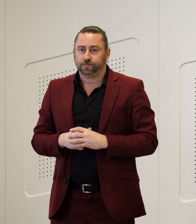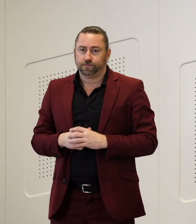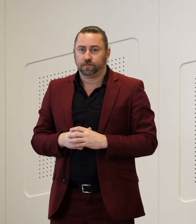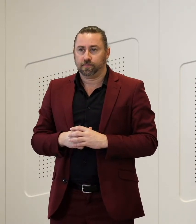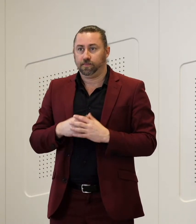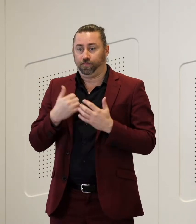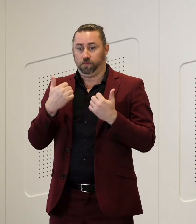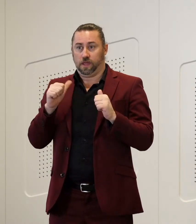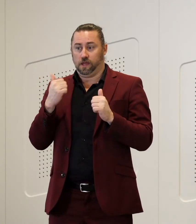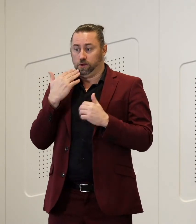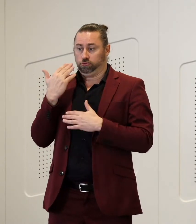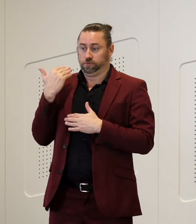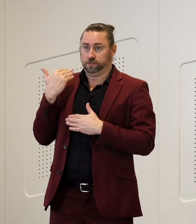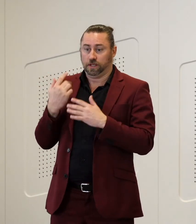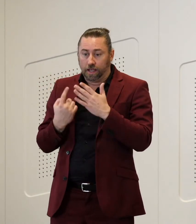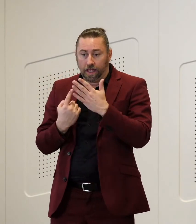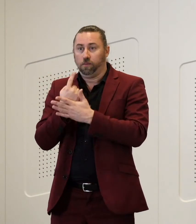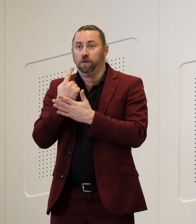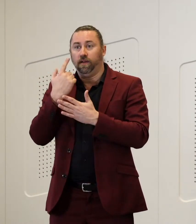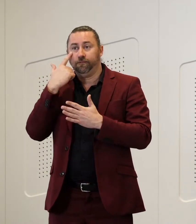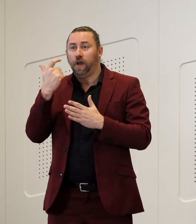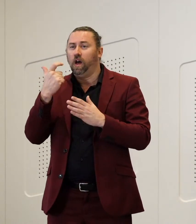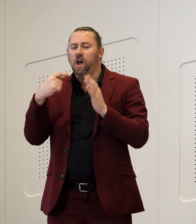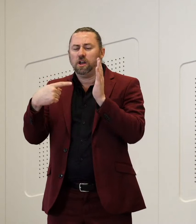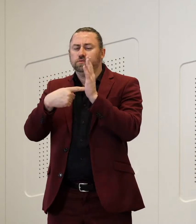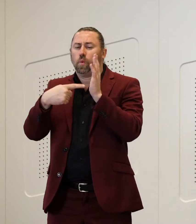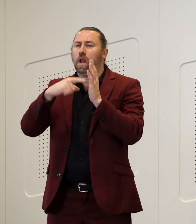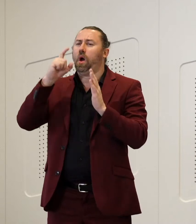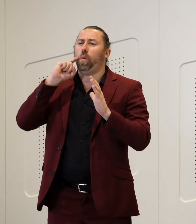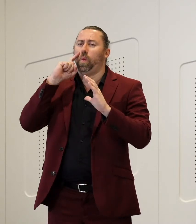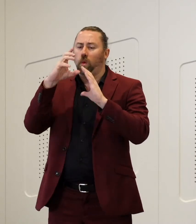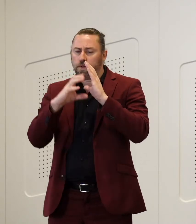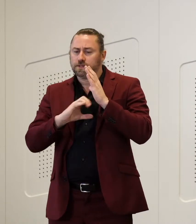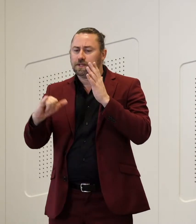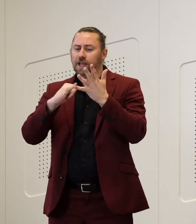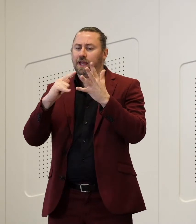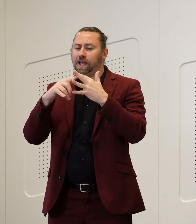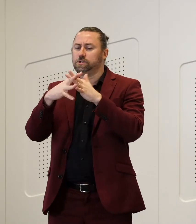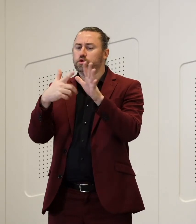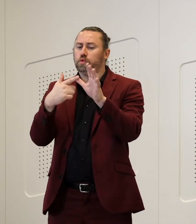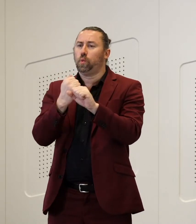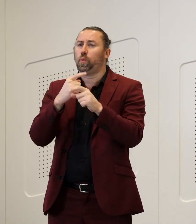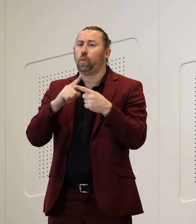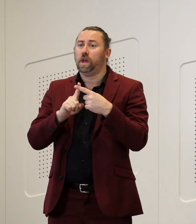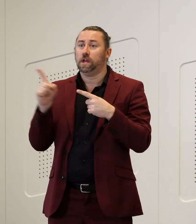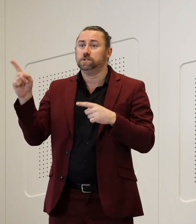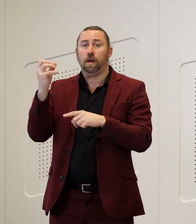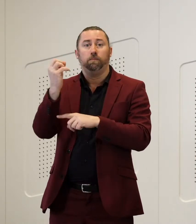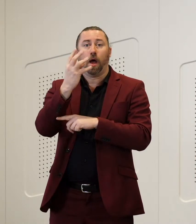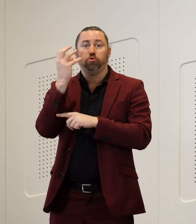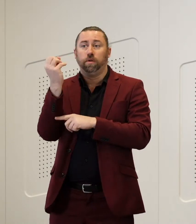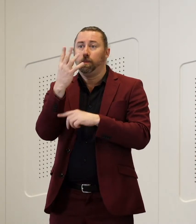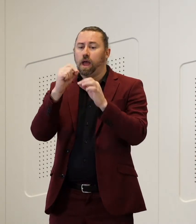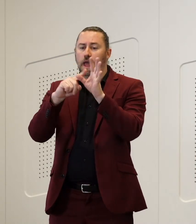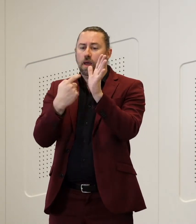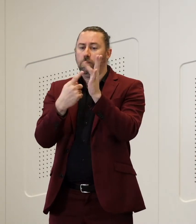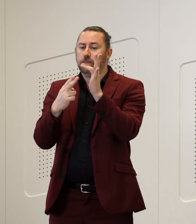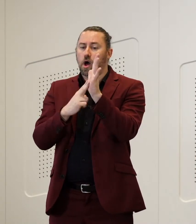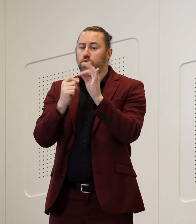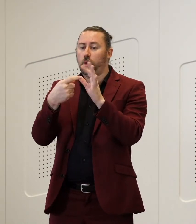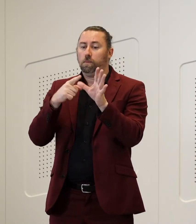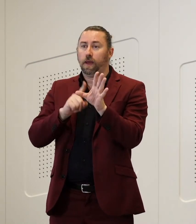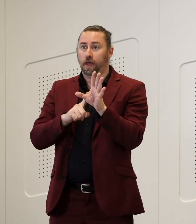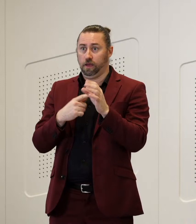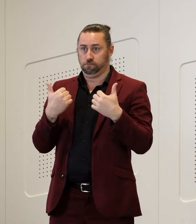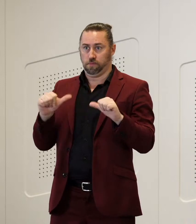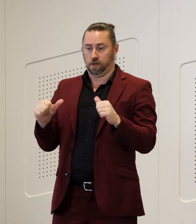time recently, positive sewage test results in Byron Bay. This has just recently come to hand.